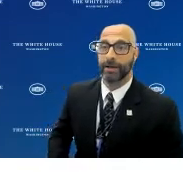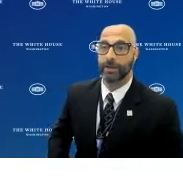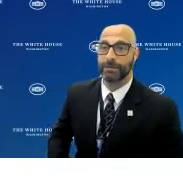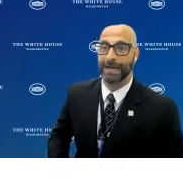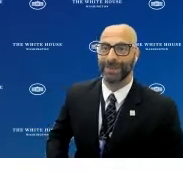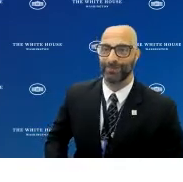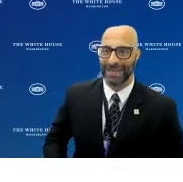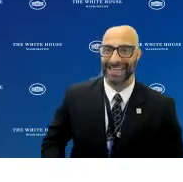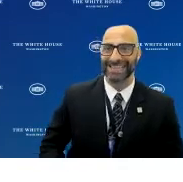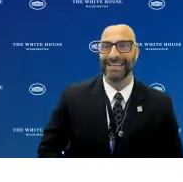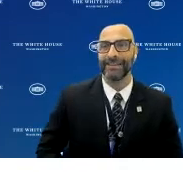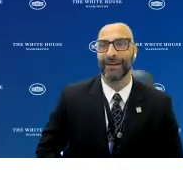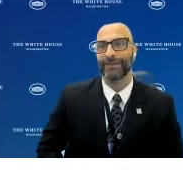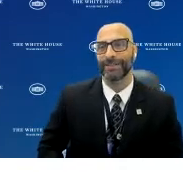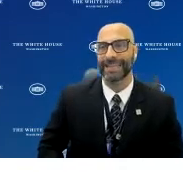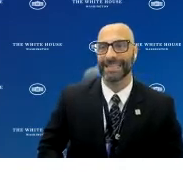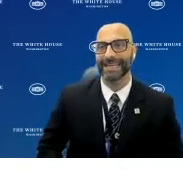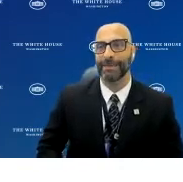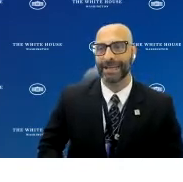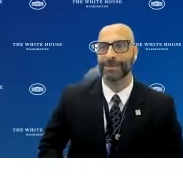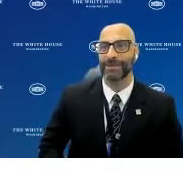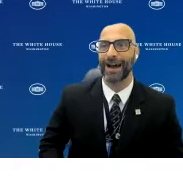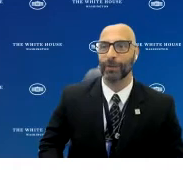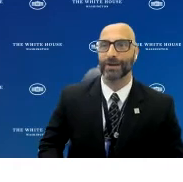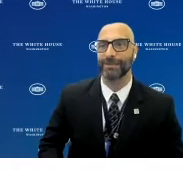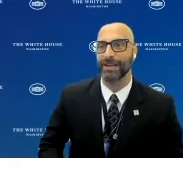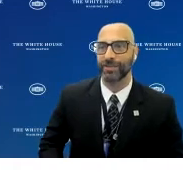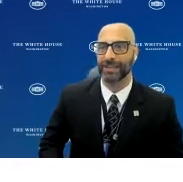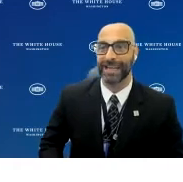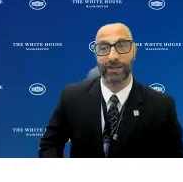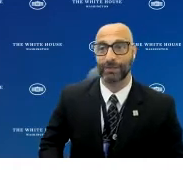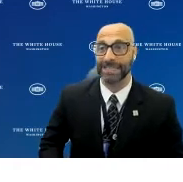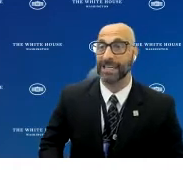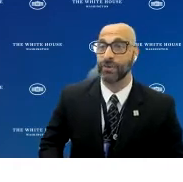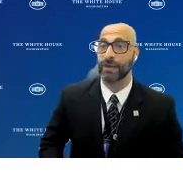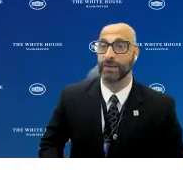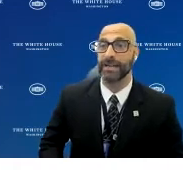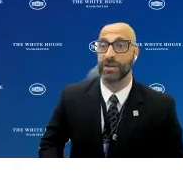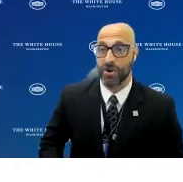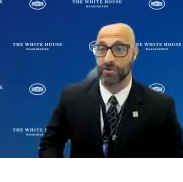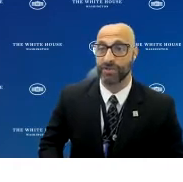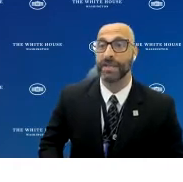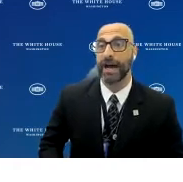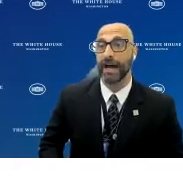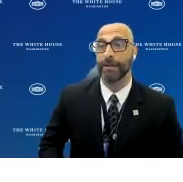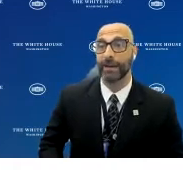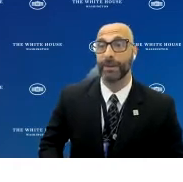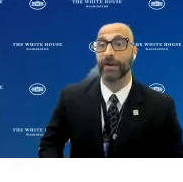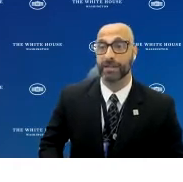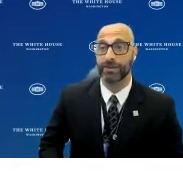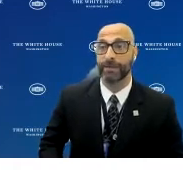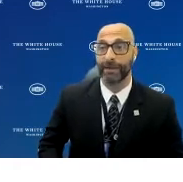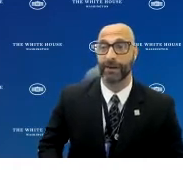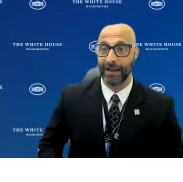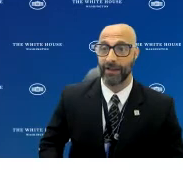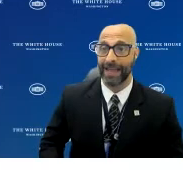that my very first meeting with the president, the very first thing he said to me is, we've got to work to make sure that the LGBTQ community knows